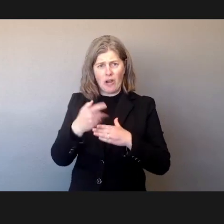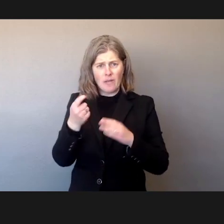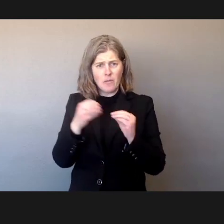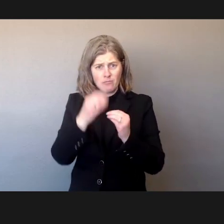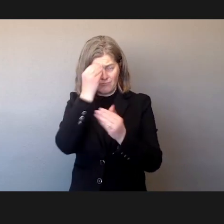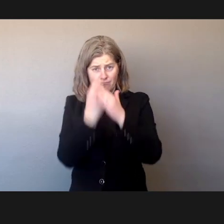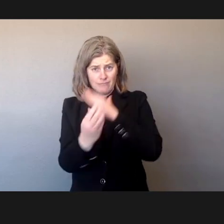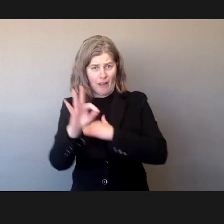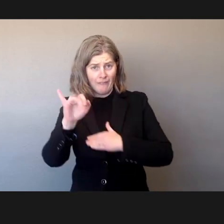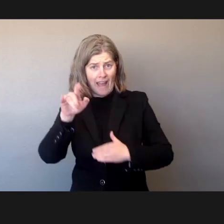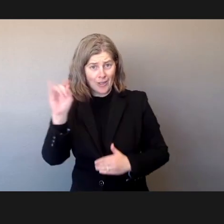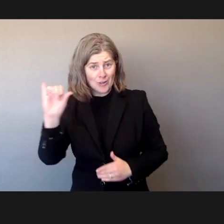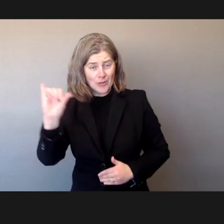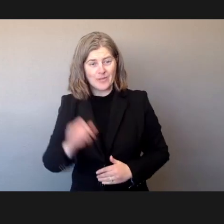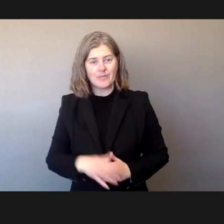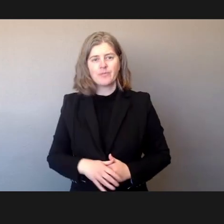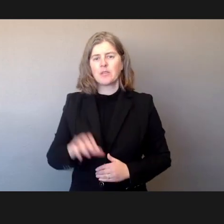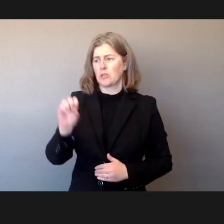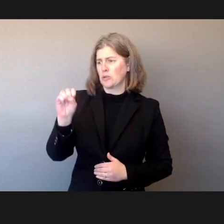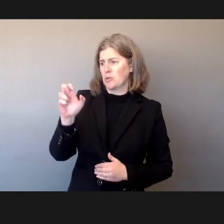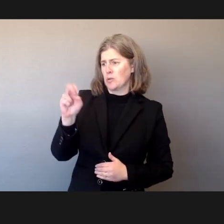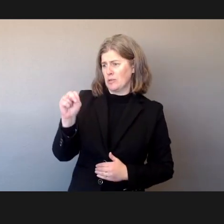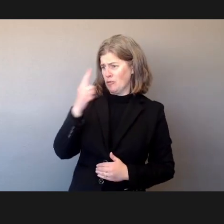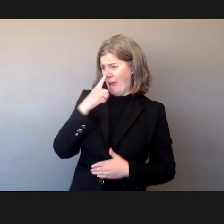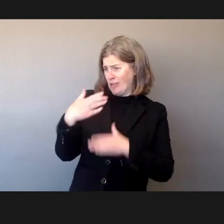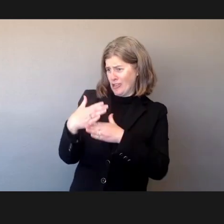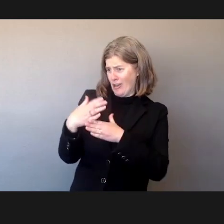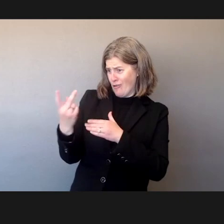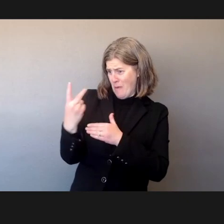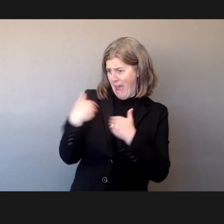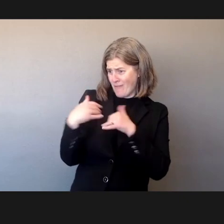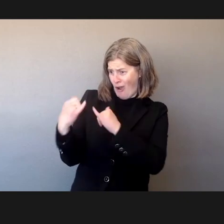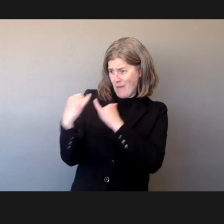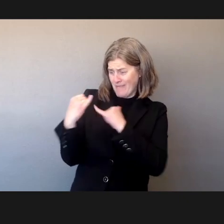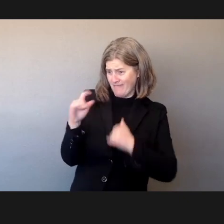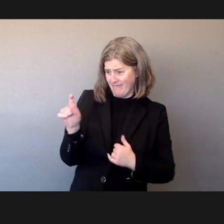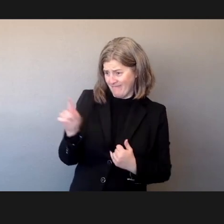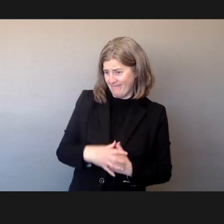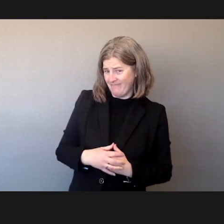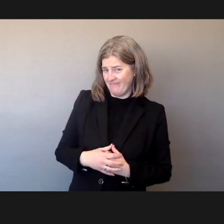fact. Susan, can I share something that you and I have in common?